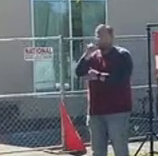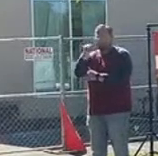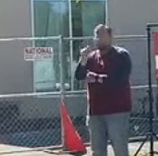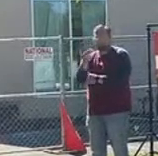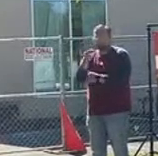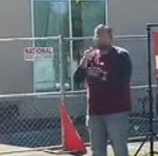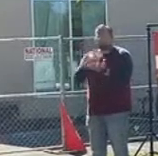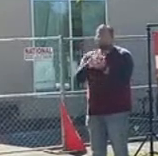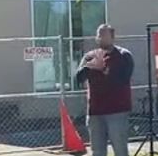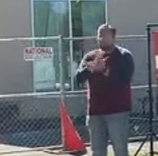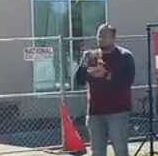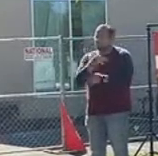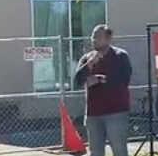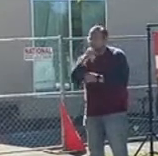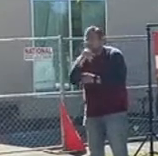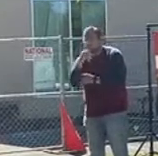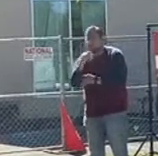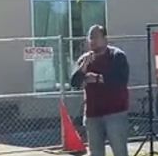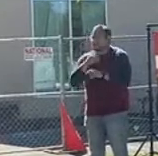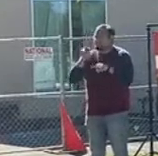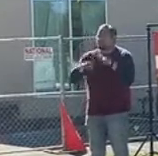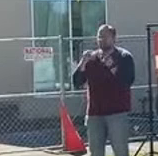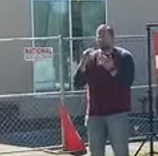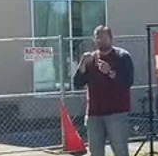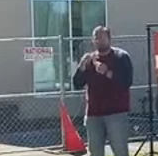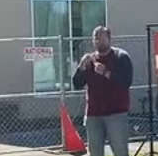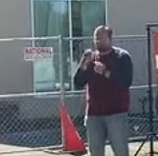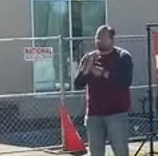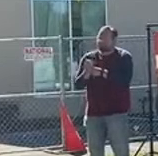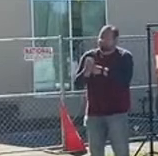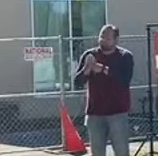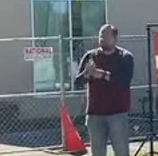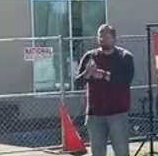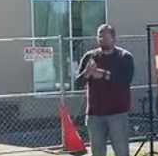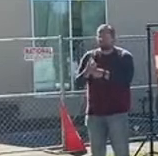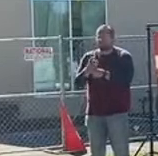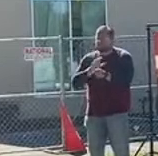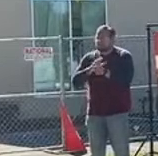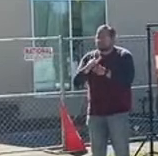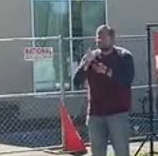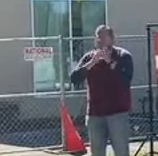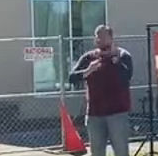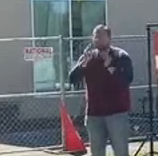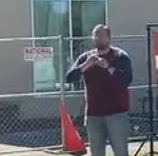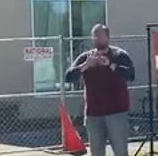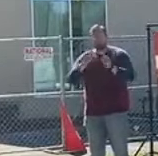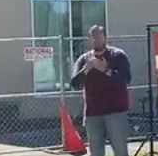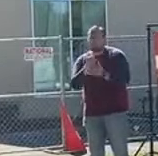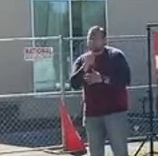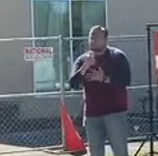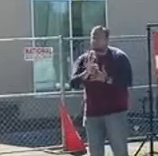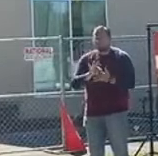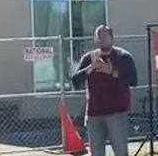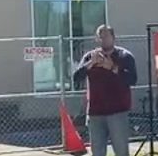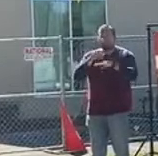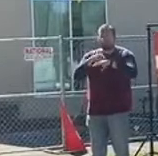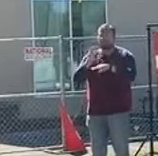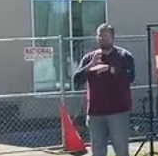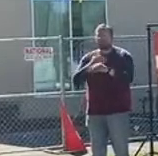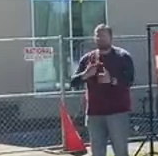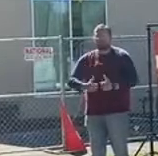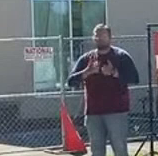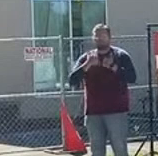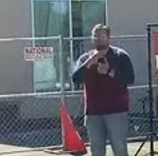are loving it. I will say I cannot wait for next year to get the full experience, but it is such a unique time in our lives,